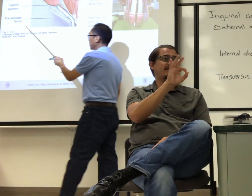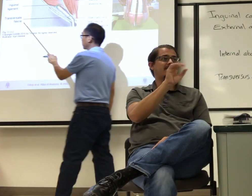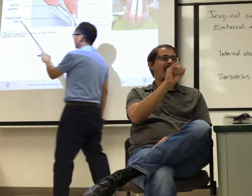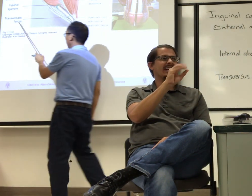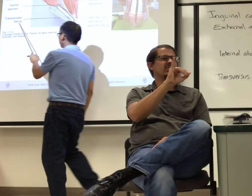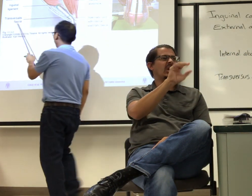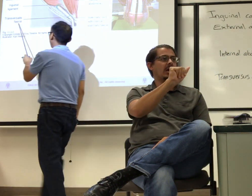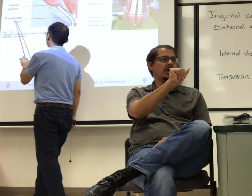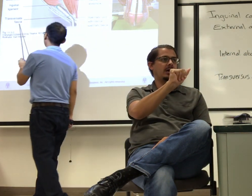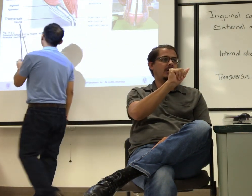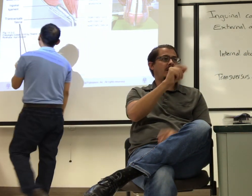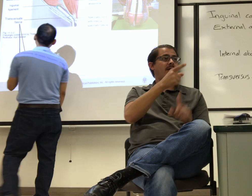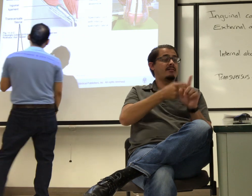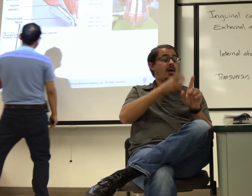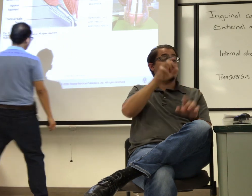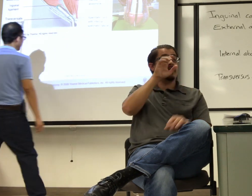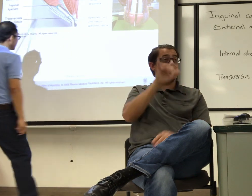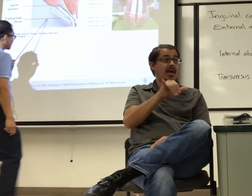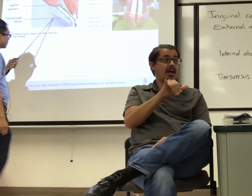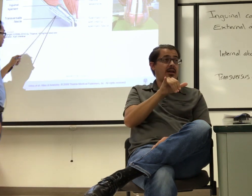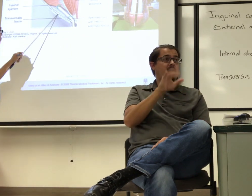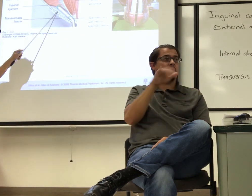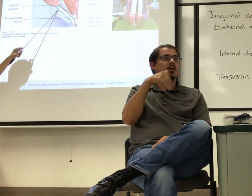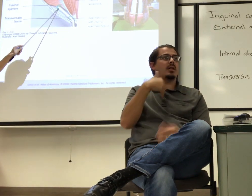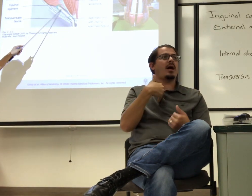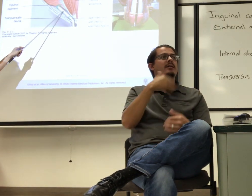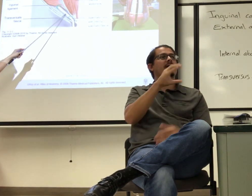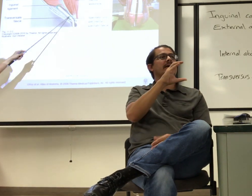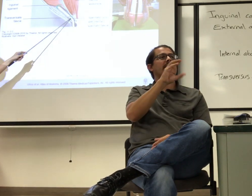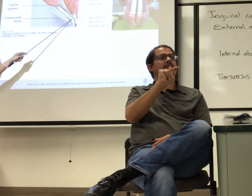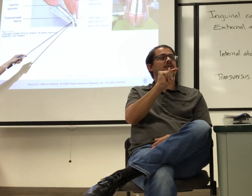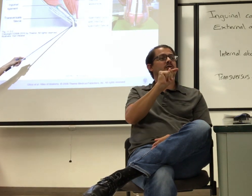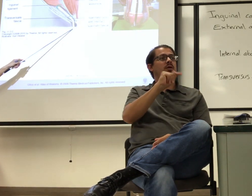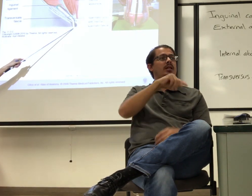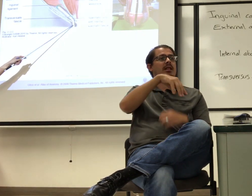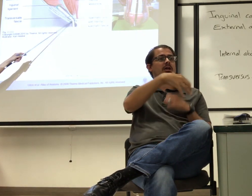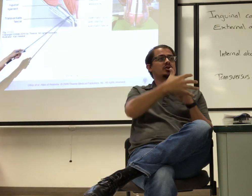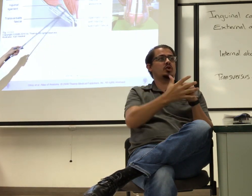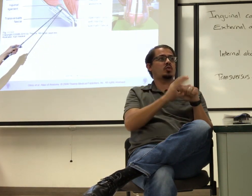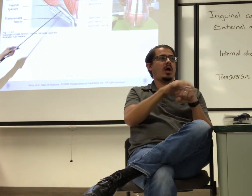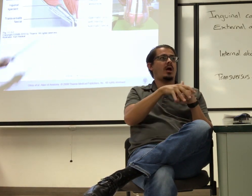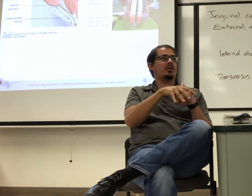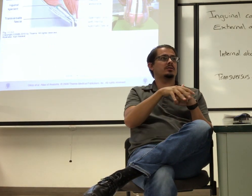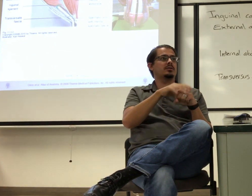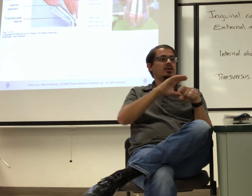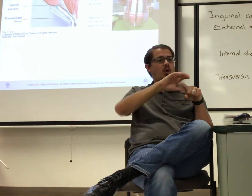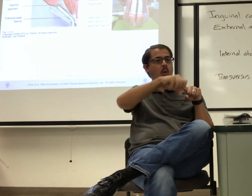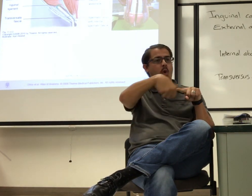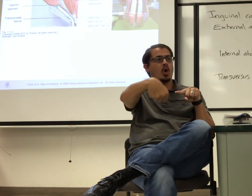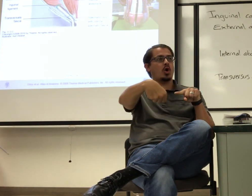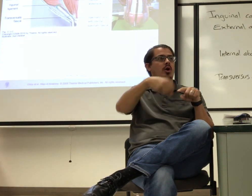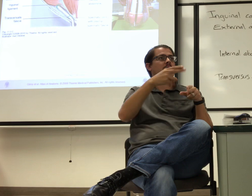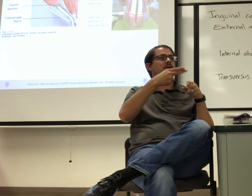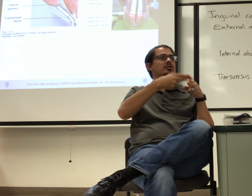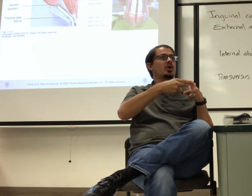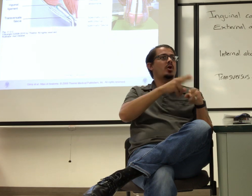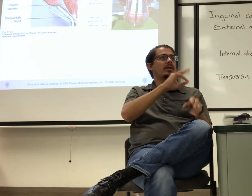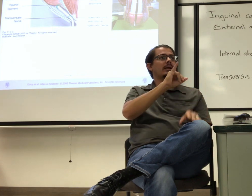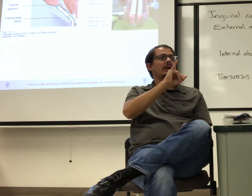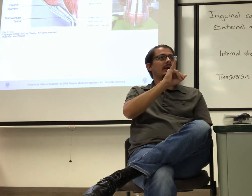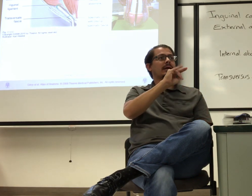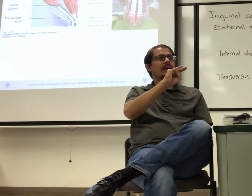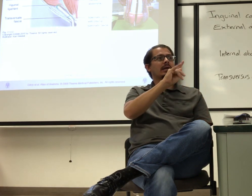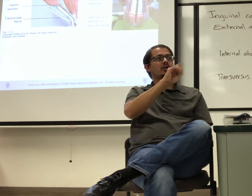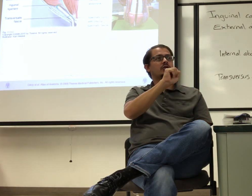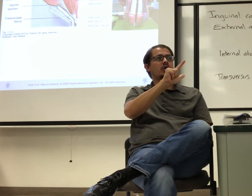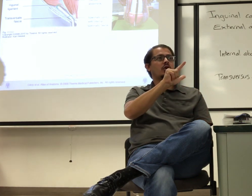that transversalis fascia, you get connective tissue that surrounds the spermatocord, and it's called the internal